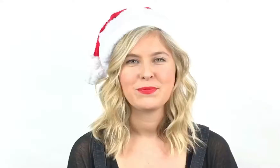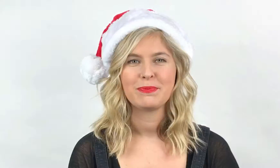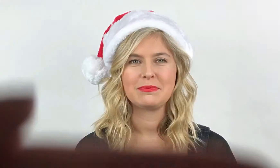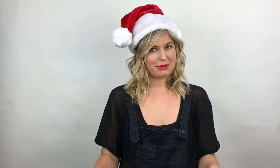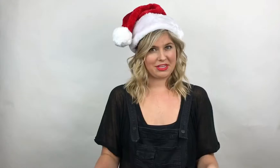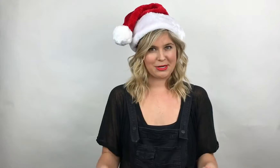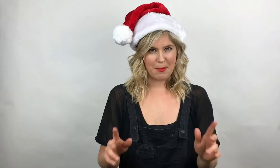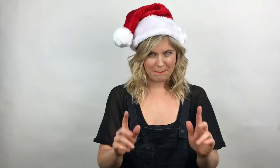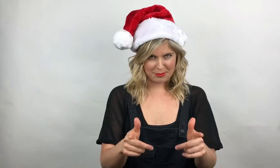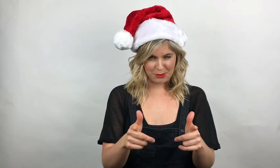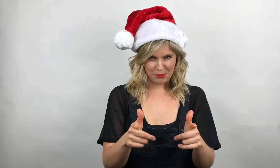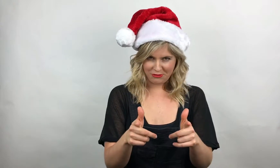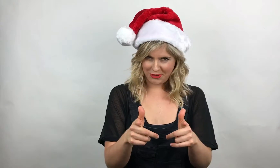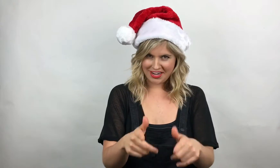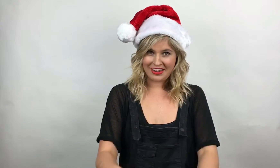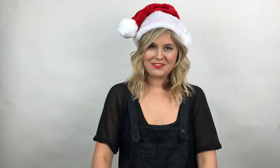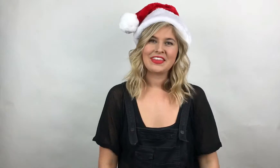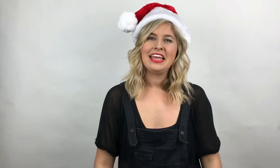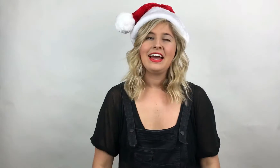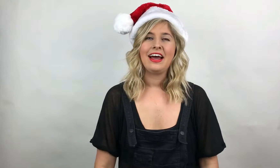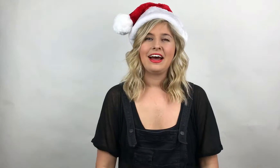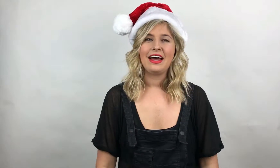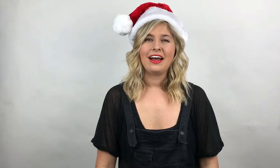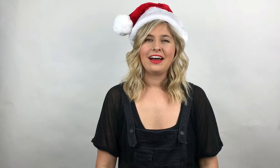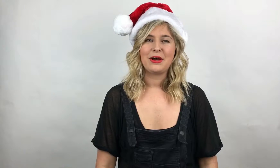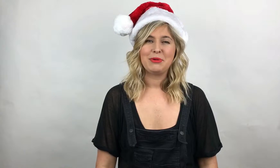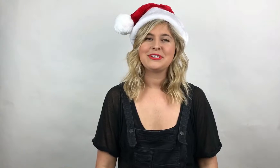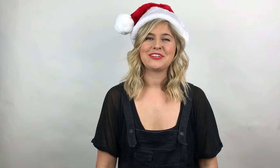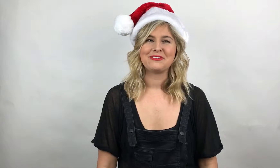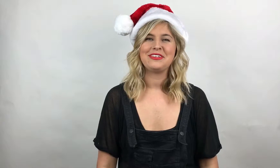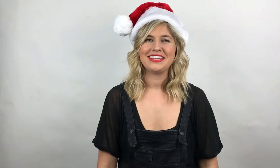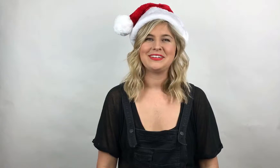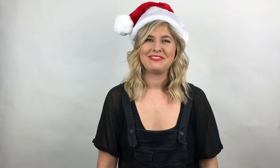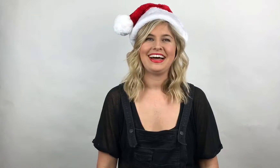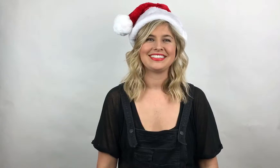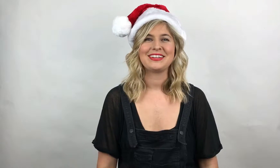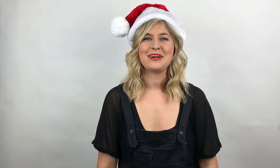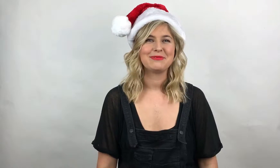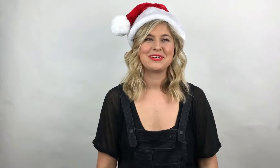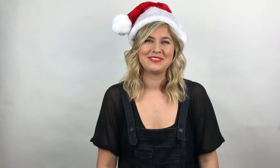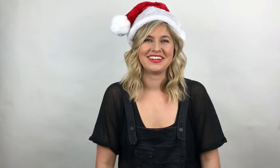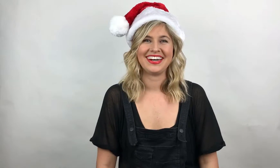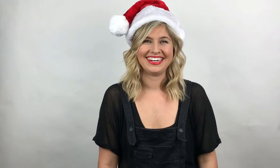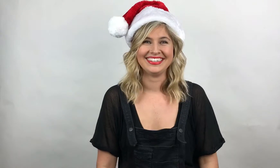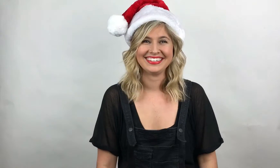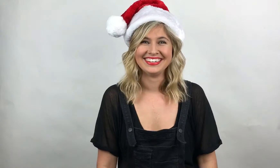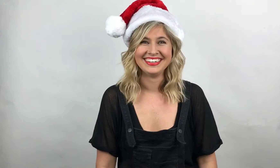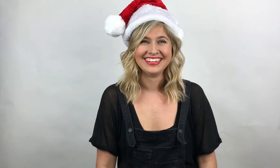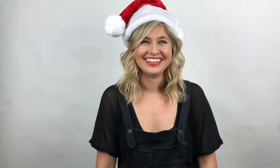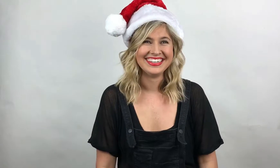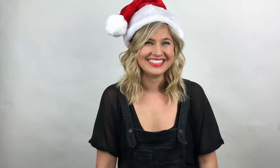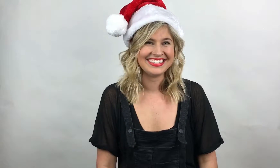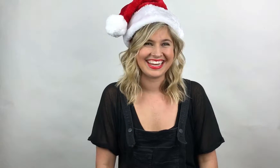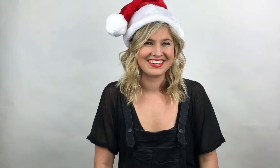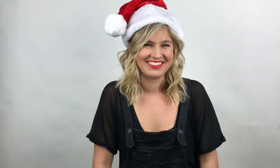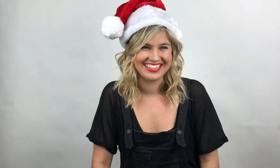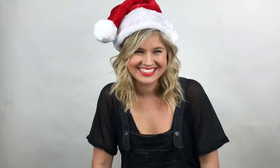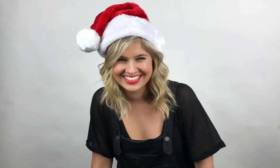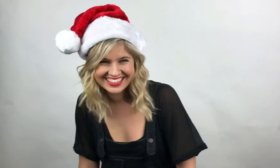Sorry. Time of the year memorable for you. Our books are filling up fast. I'm so sorry. It was actually good. I knew